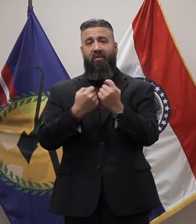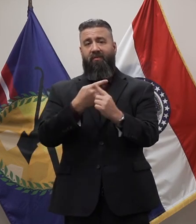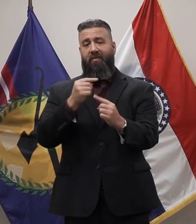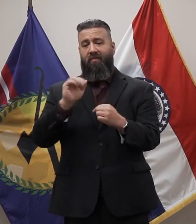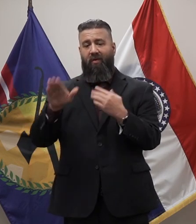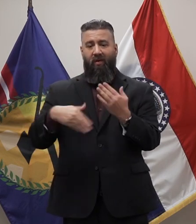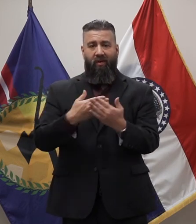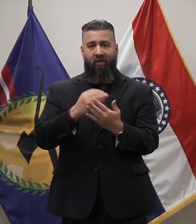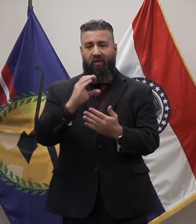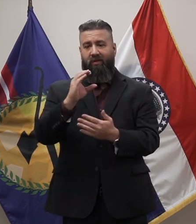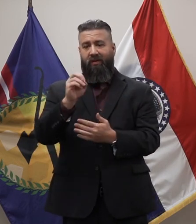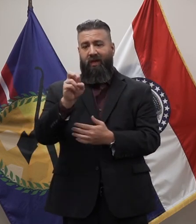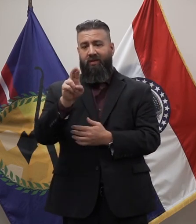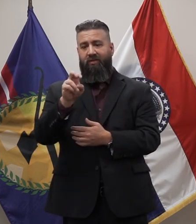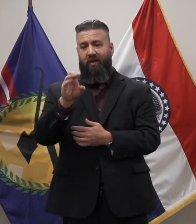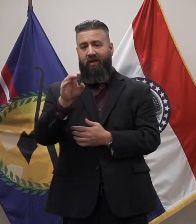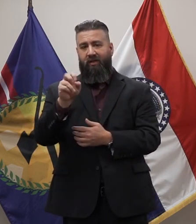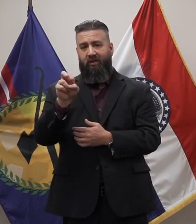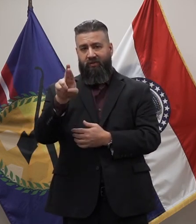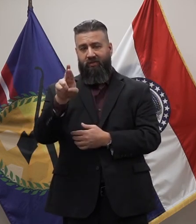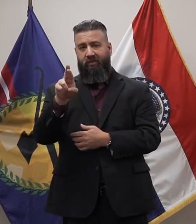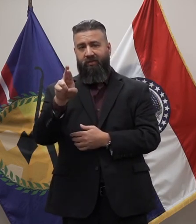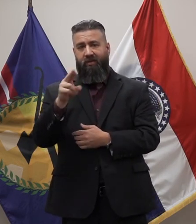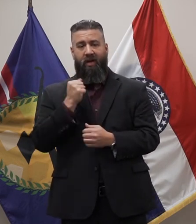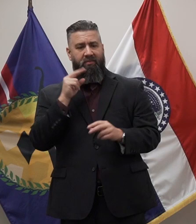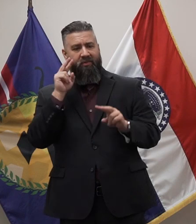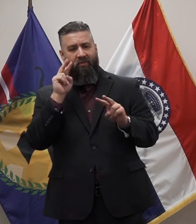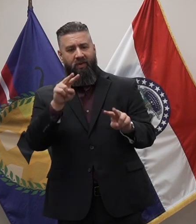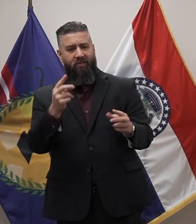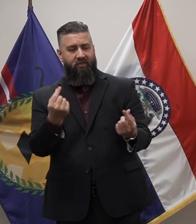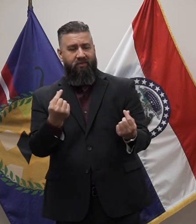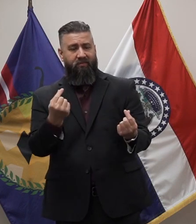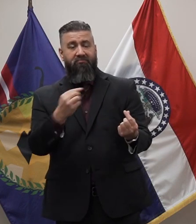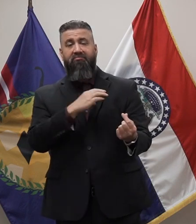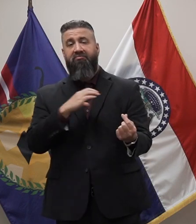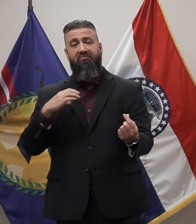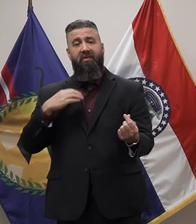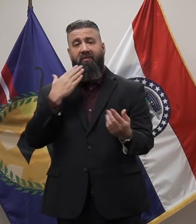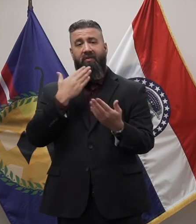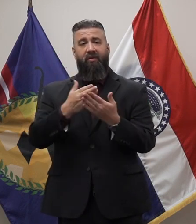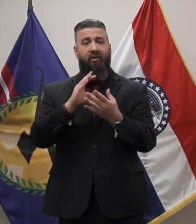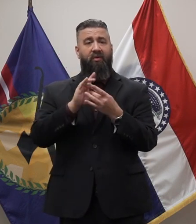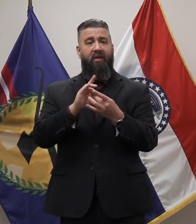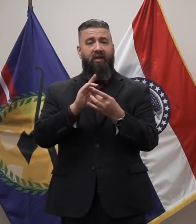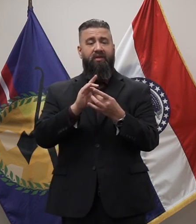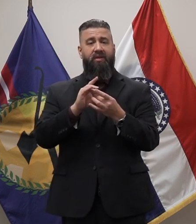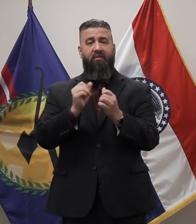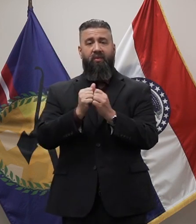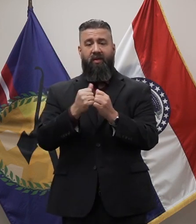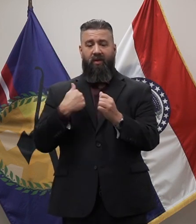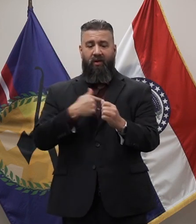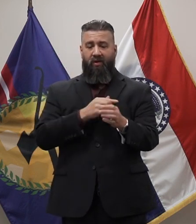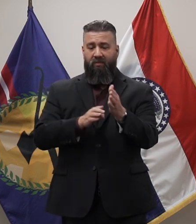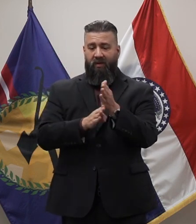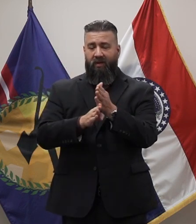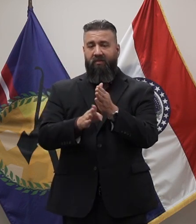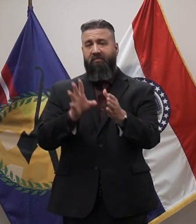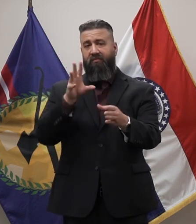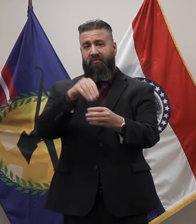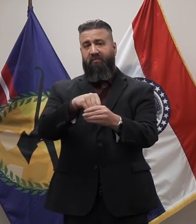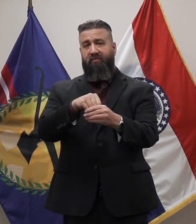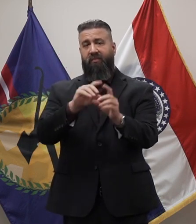contractors. So I'll be watching what they're doing. The council has a pretty good relationship with our minority